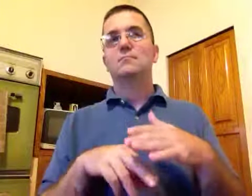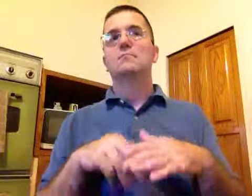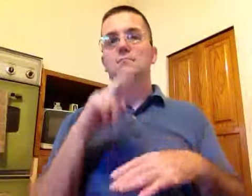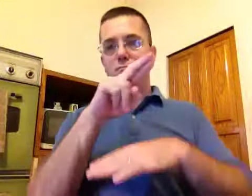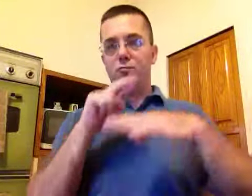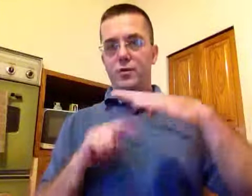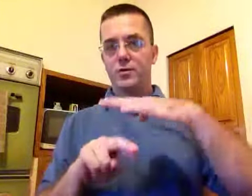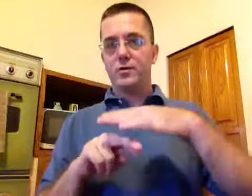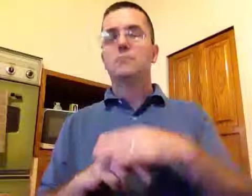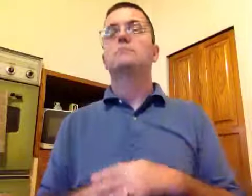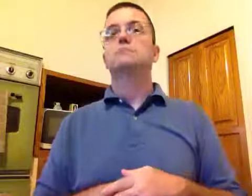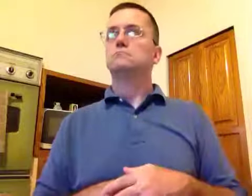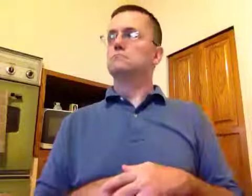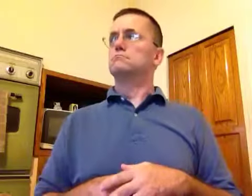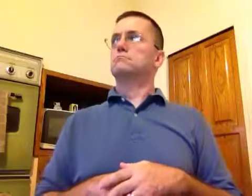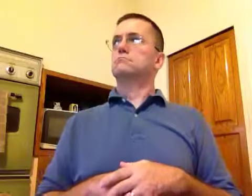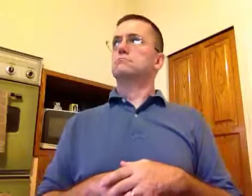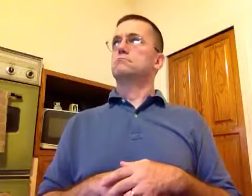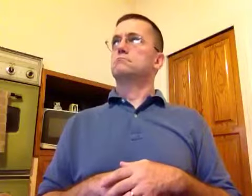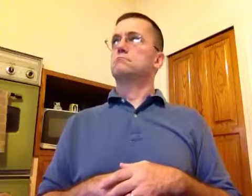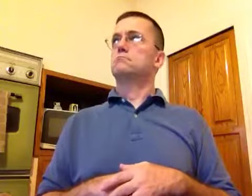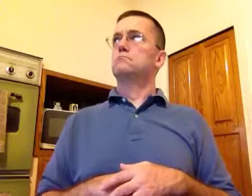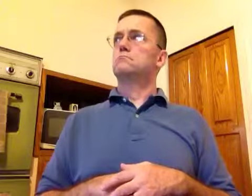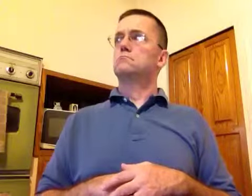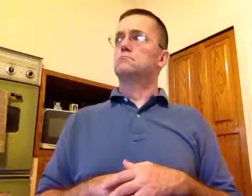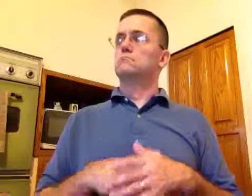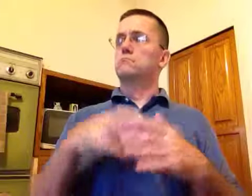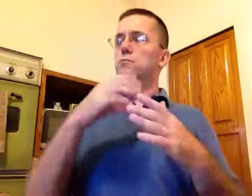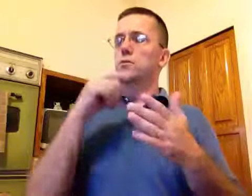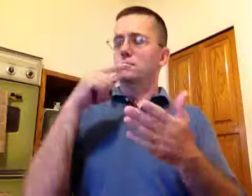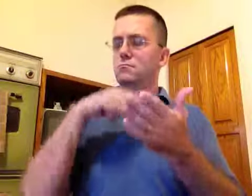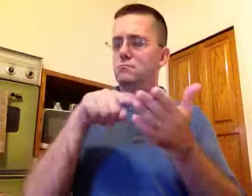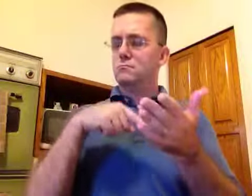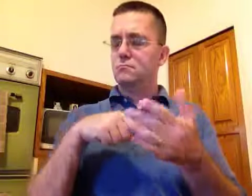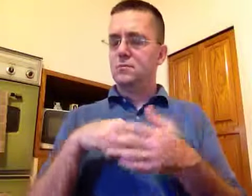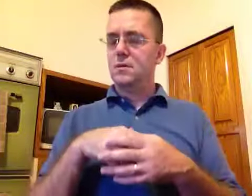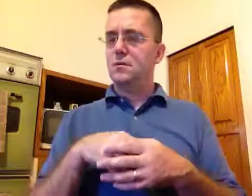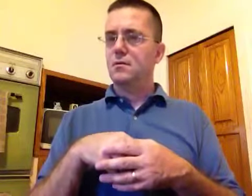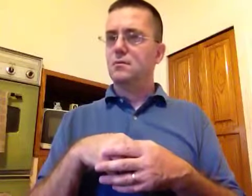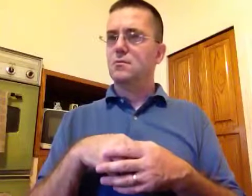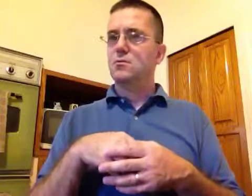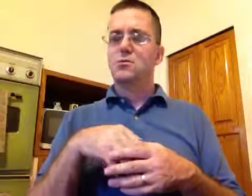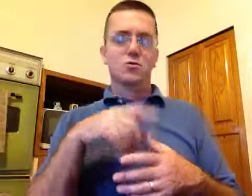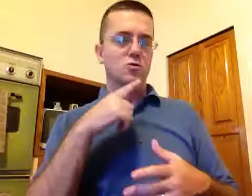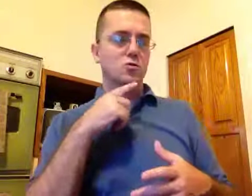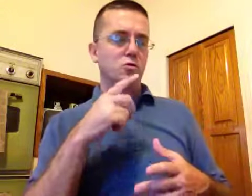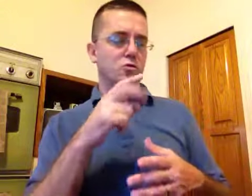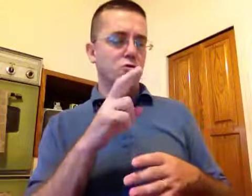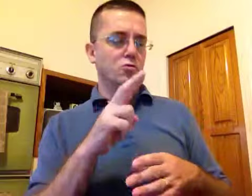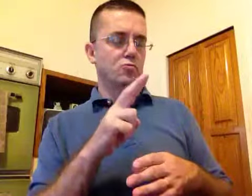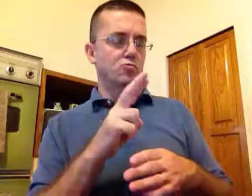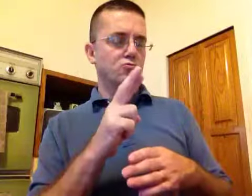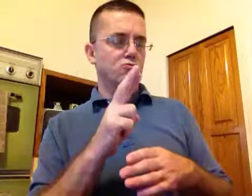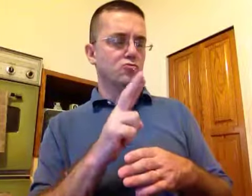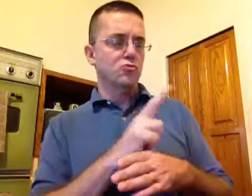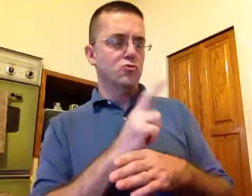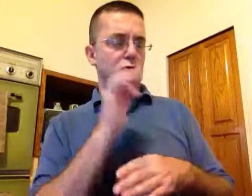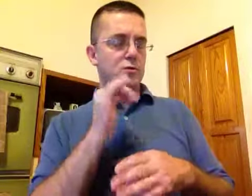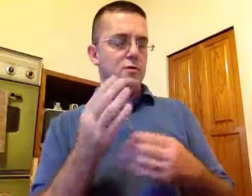have besides the mortgage. Okay, so you're using this as a method to refinance to get a lower